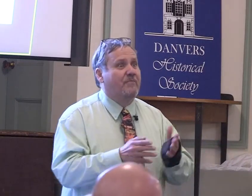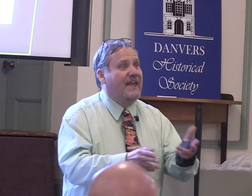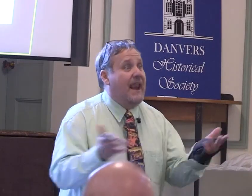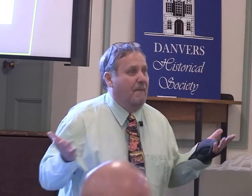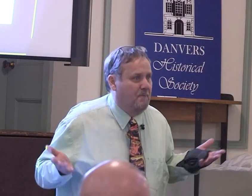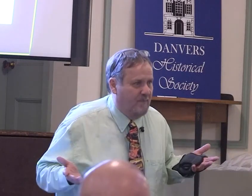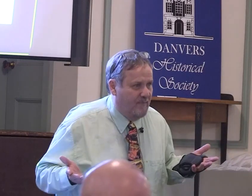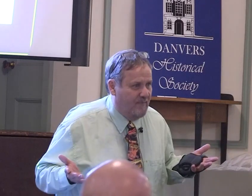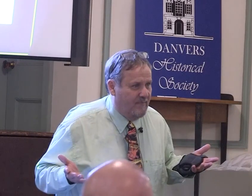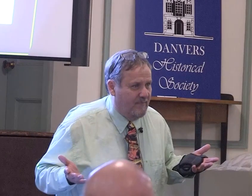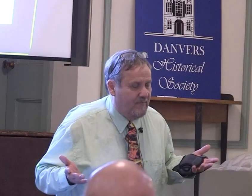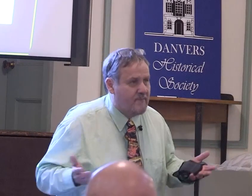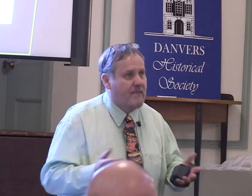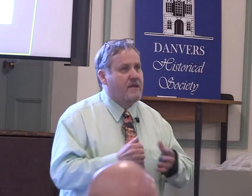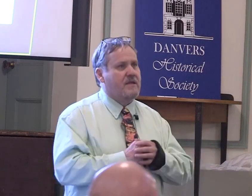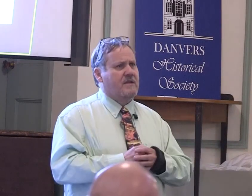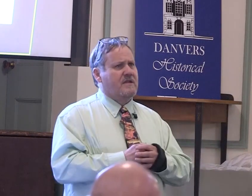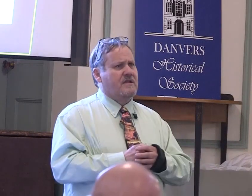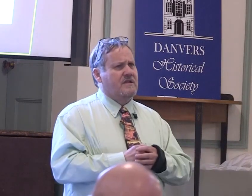even confirm their name?